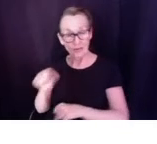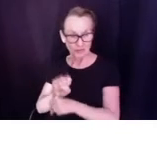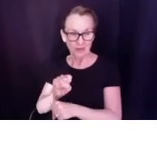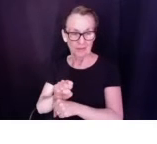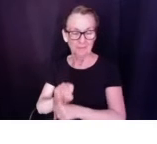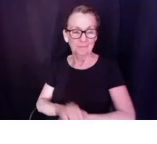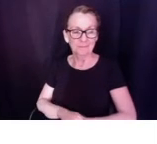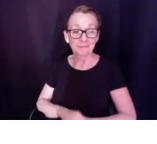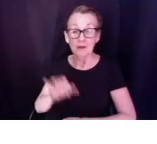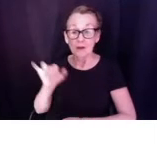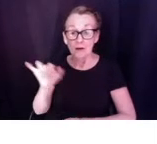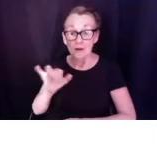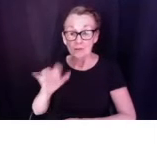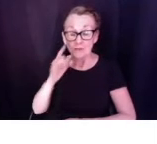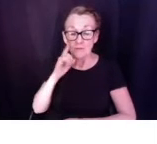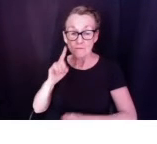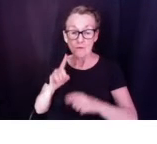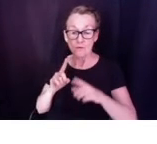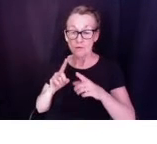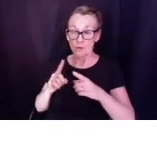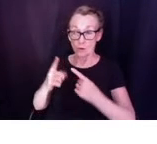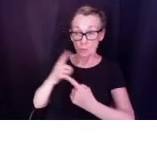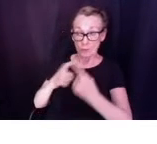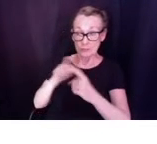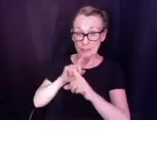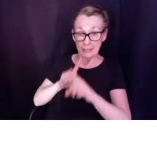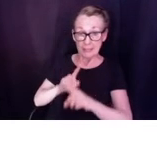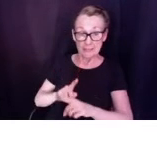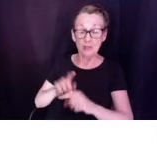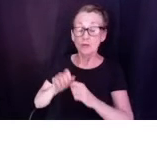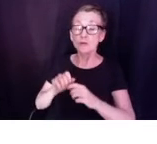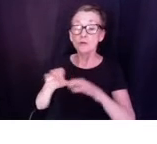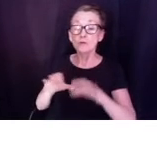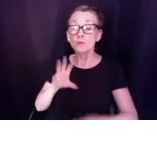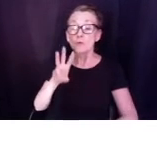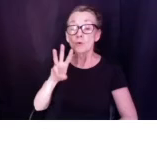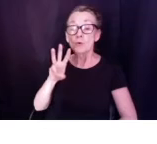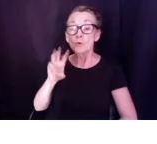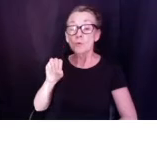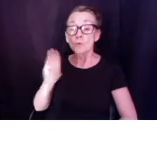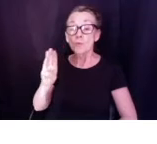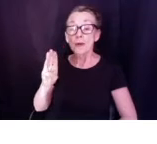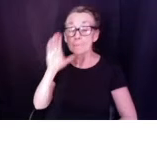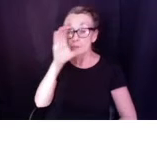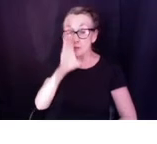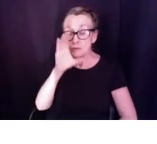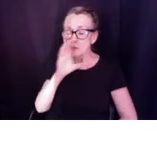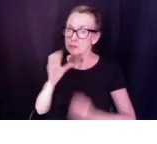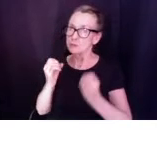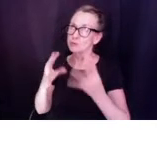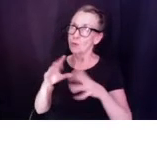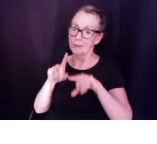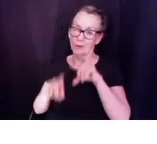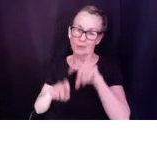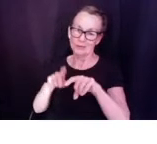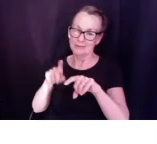And also for questions and answers, you can do a web search. They're out there so many questions that can be asked